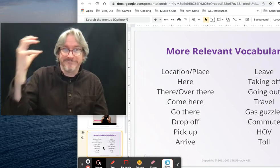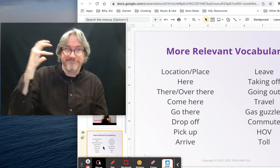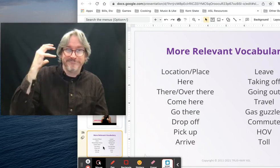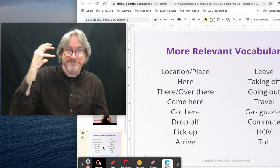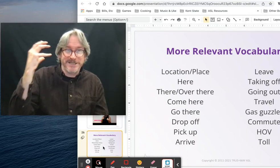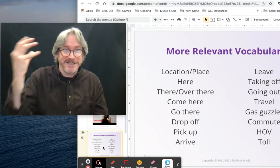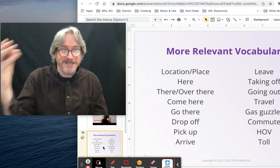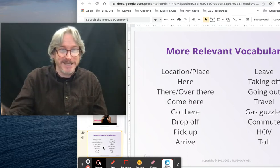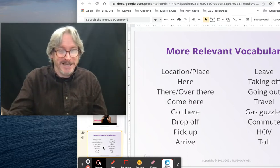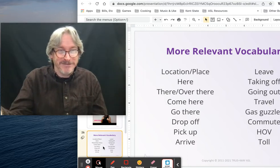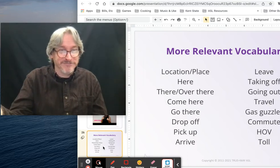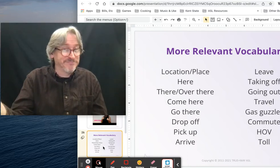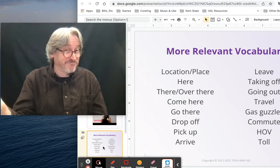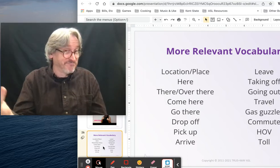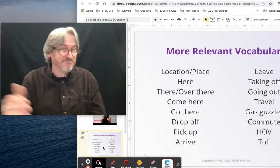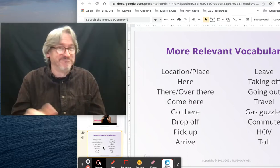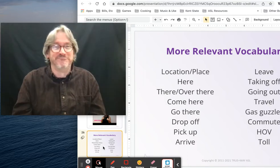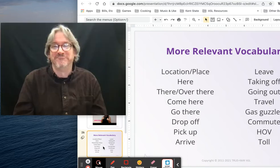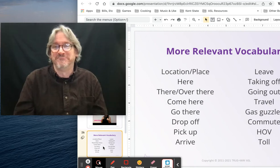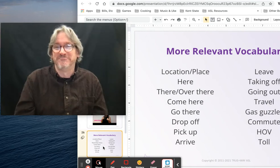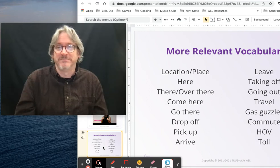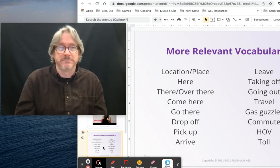leave, leave.